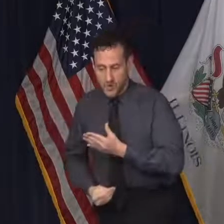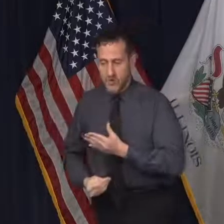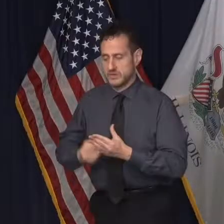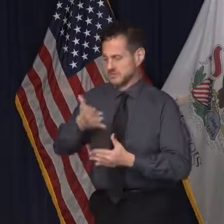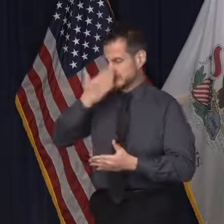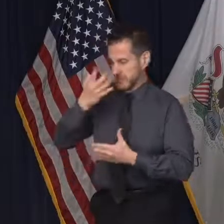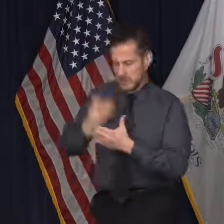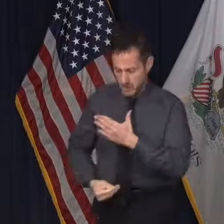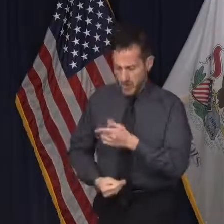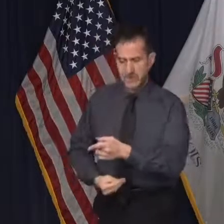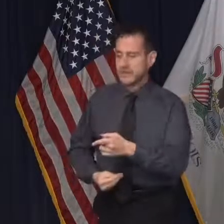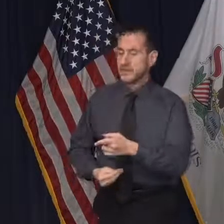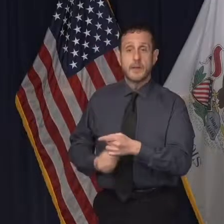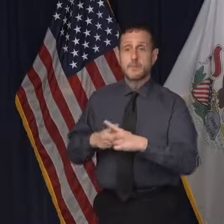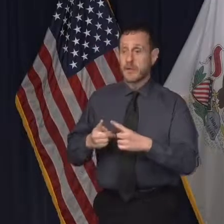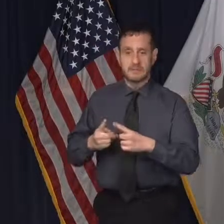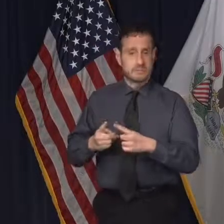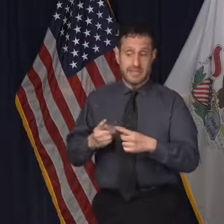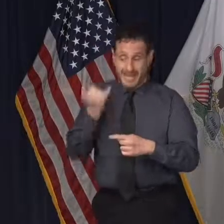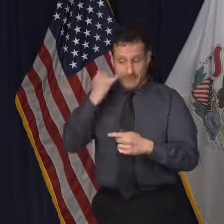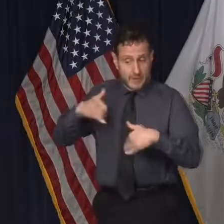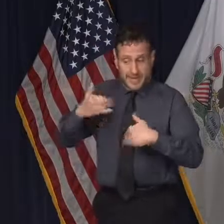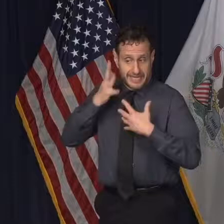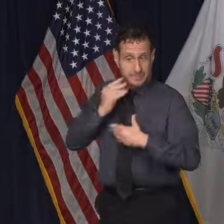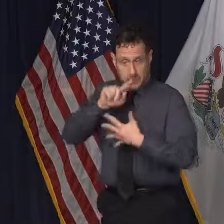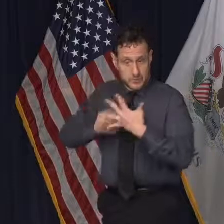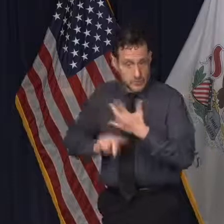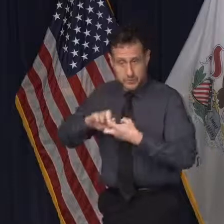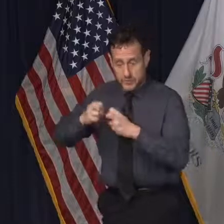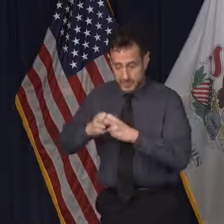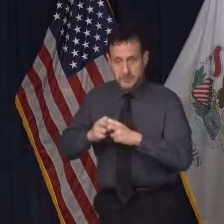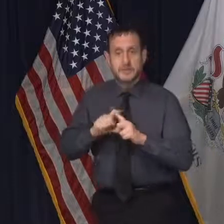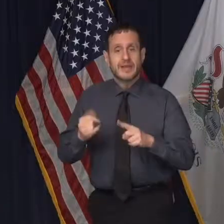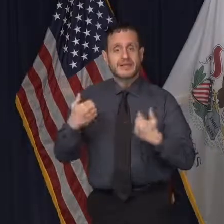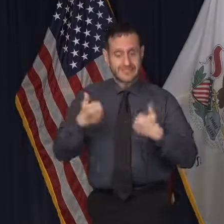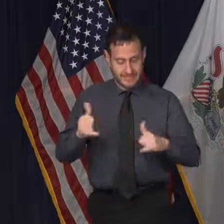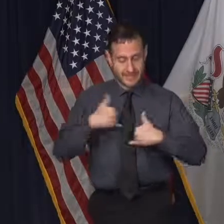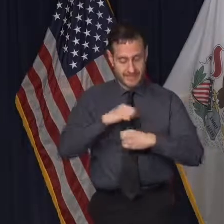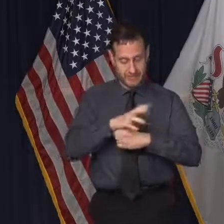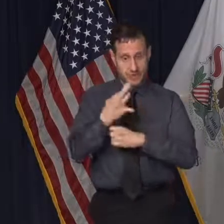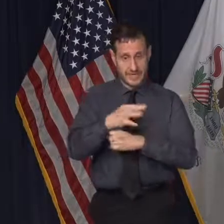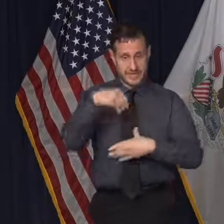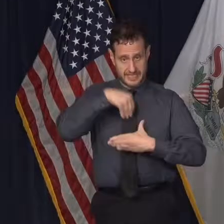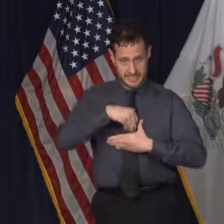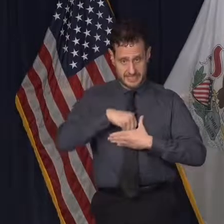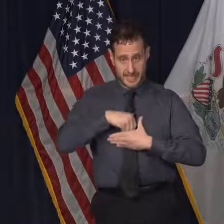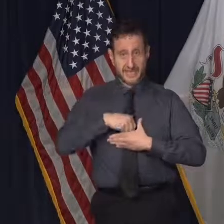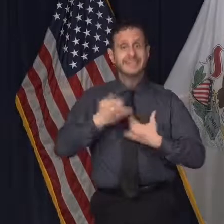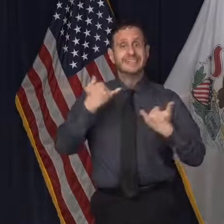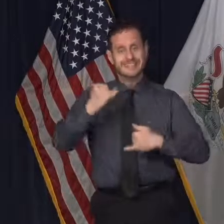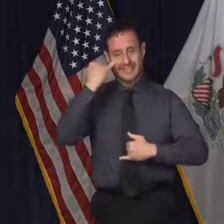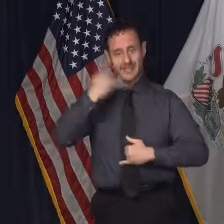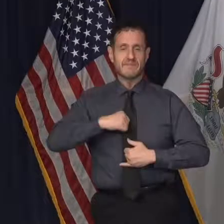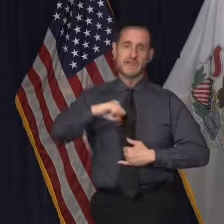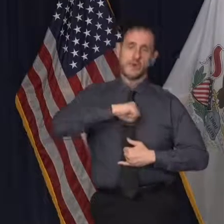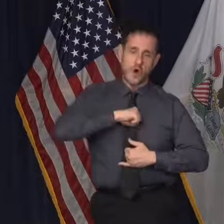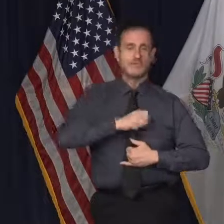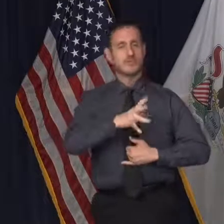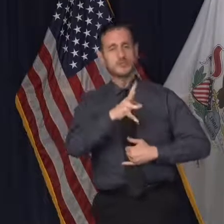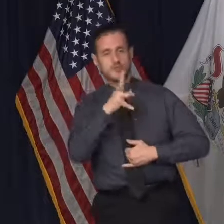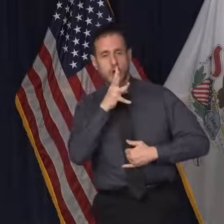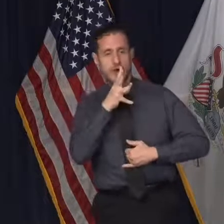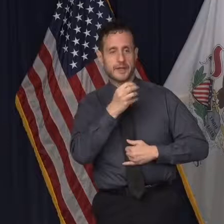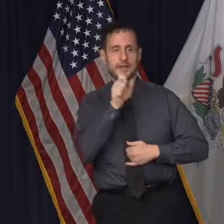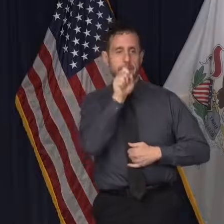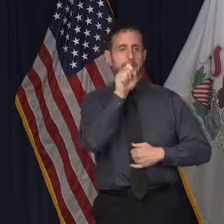expel droplets that carry the virus and could infect another. A medical article recently published